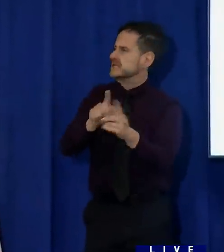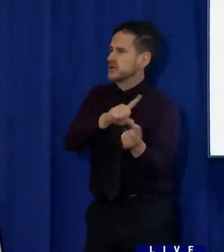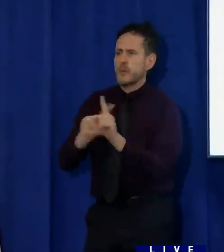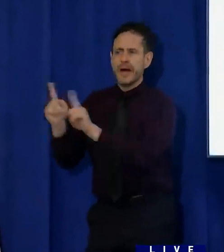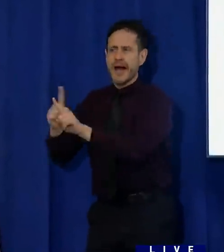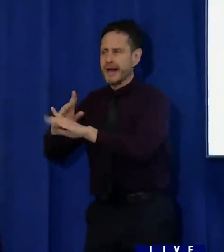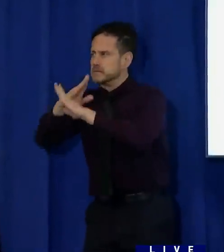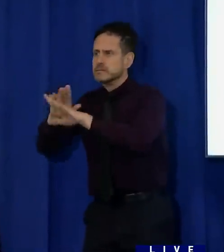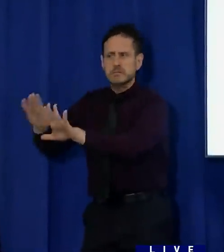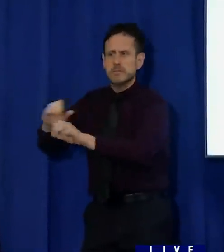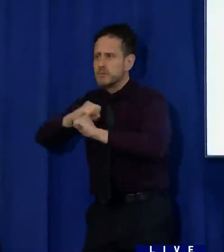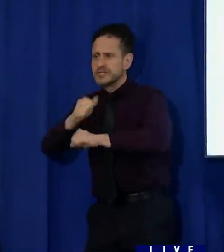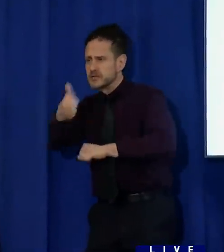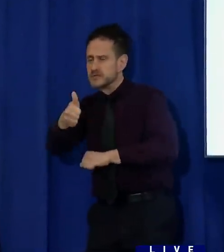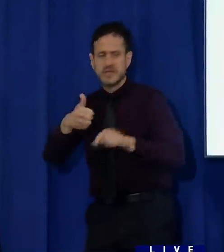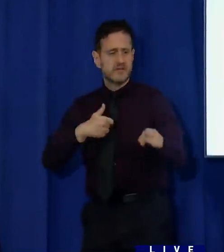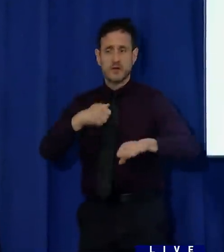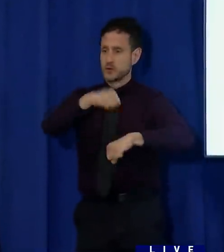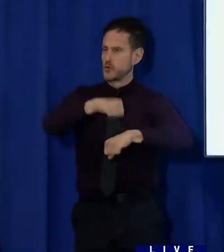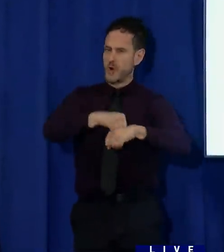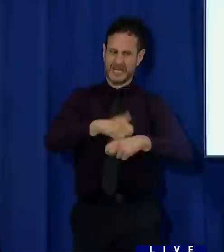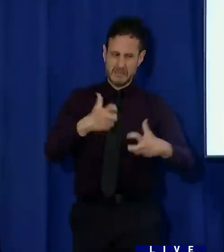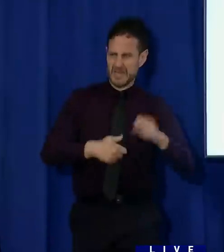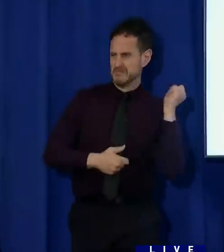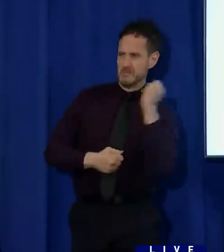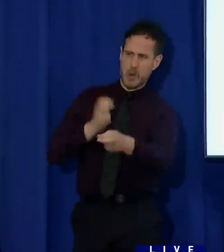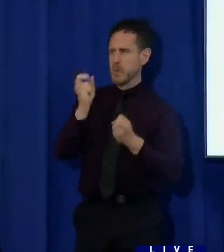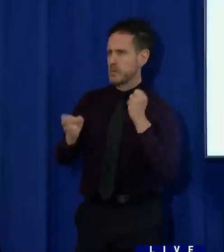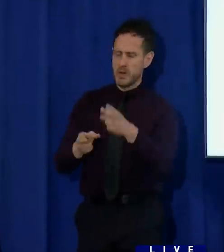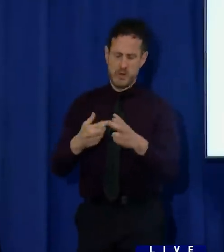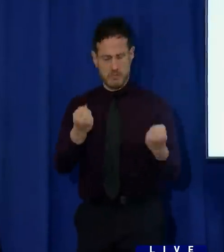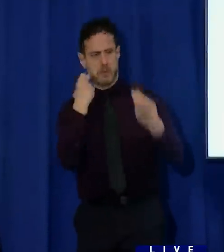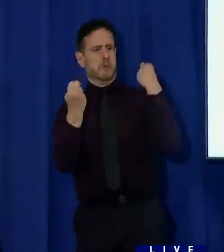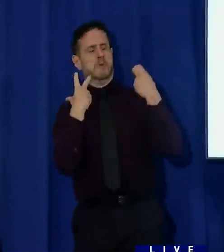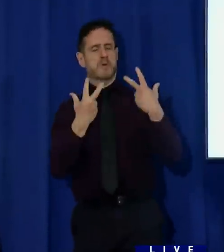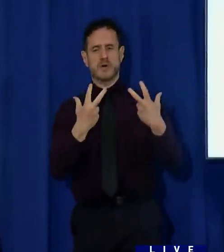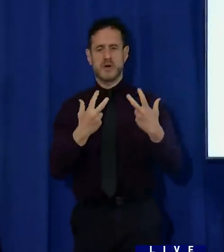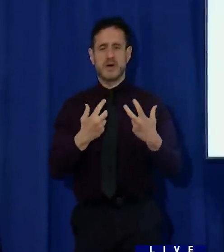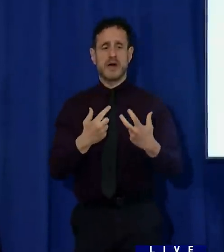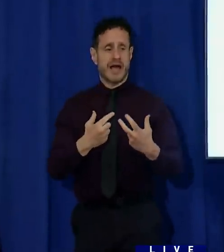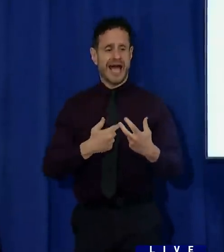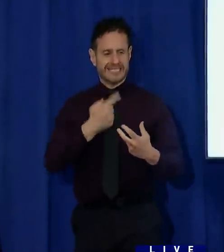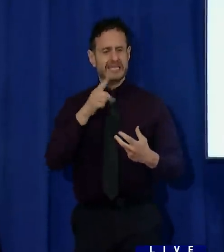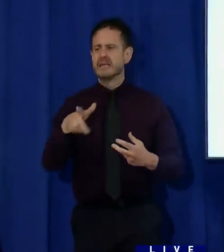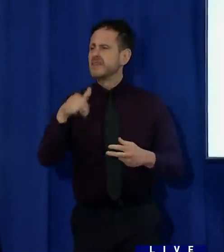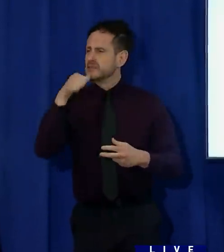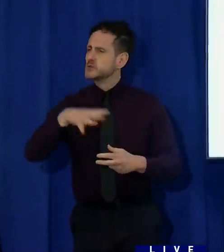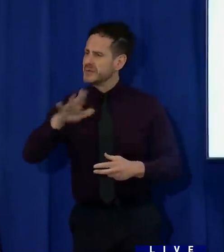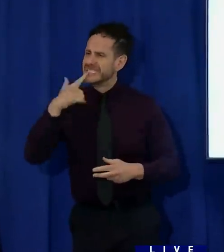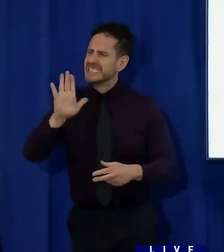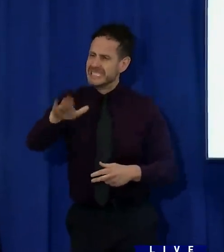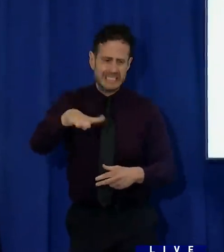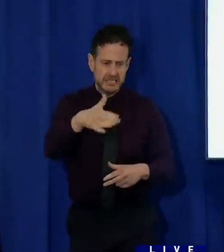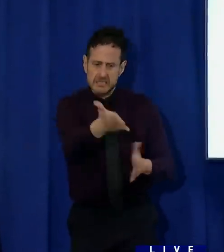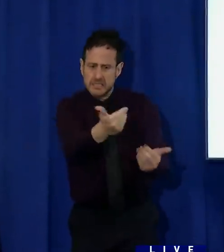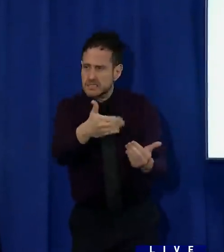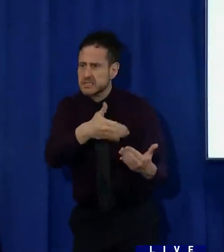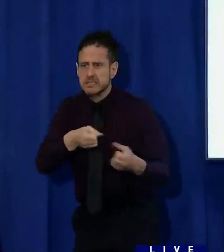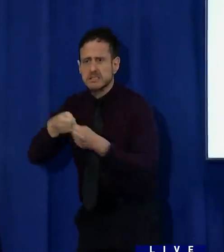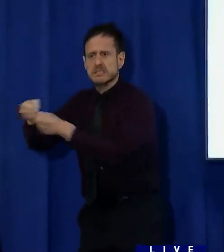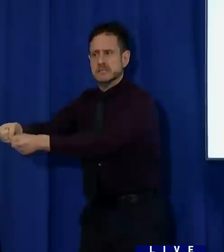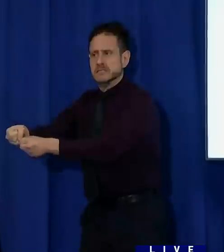barrier because the rocks were being, big rocks being thrown at us, being whizzed at us. And I had to pull her off the line and put her in a protected